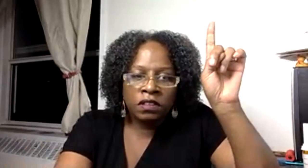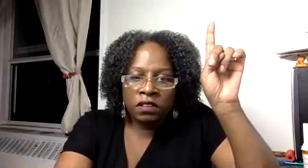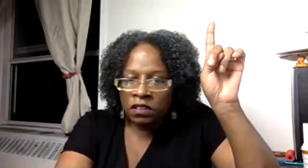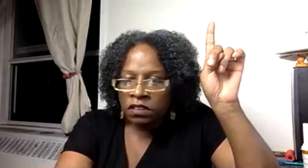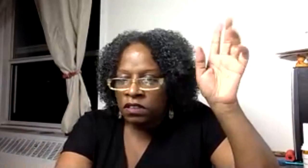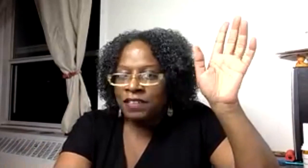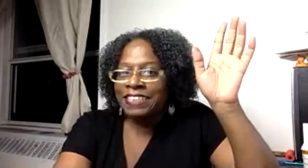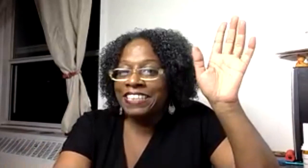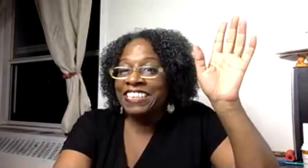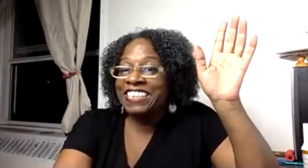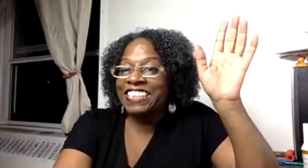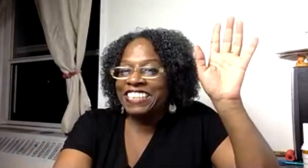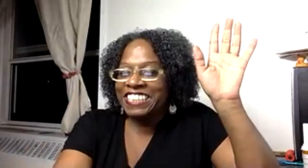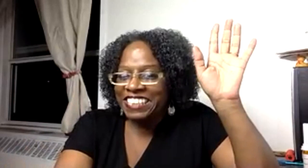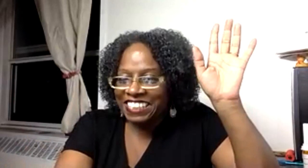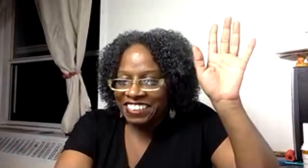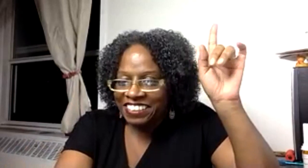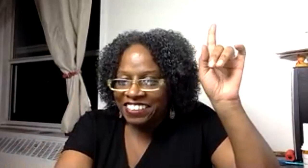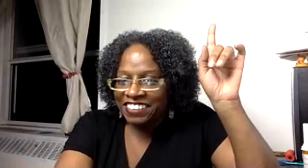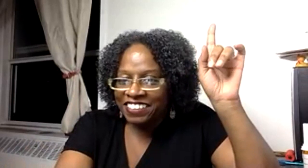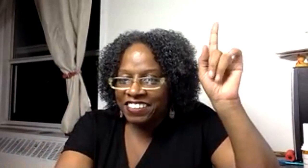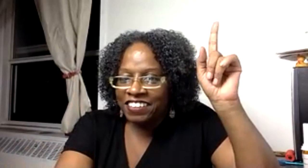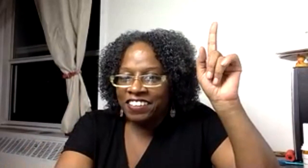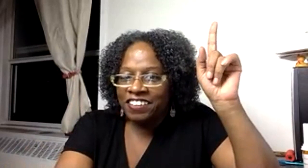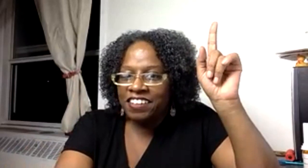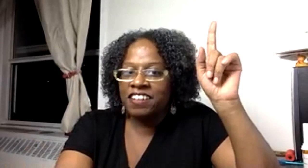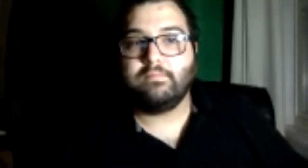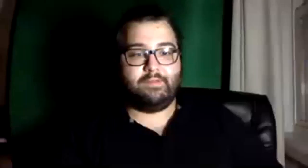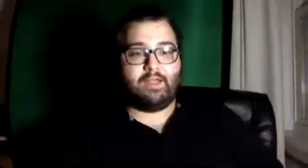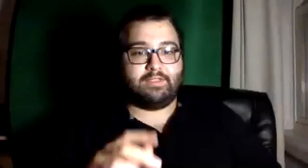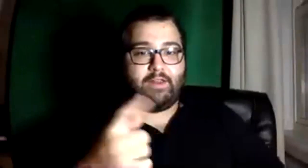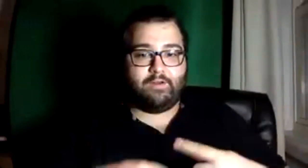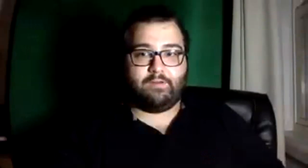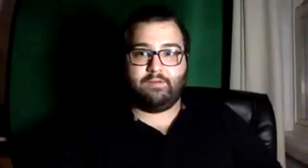Asai, that's you. That's your whatever your question is. I'll sign it for you.